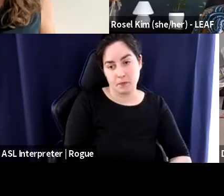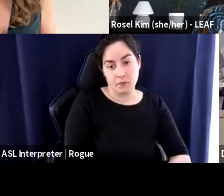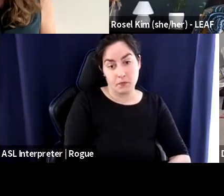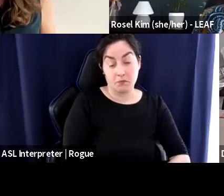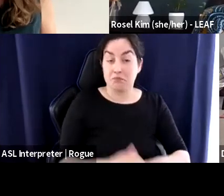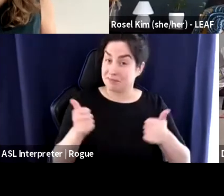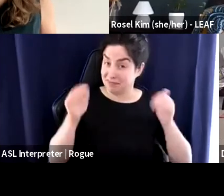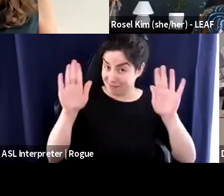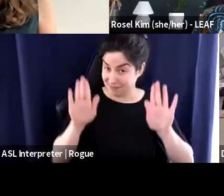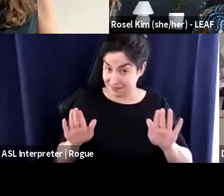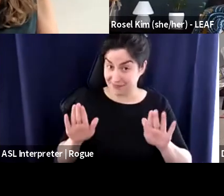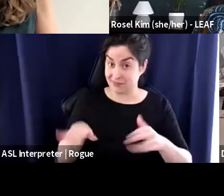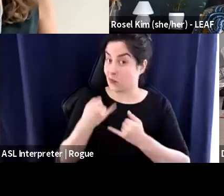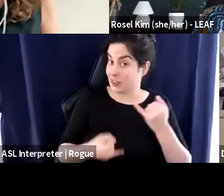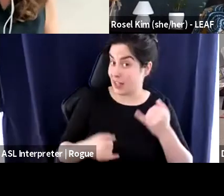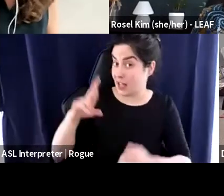Wonderful, thank you. And Roselle?